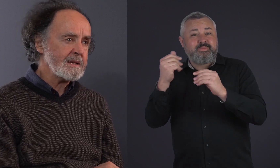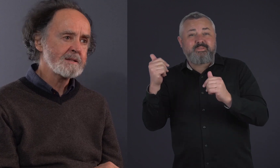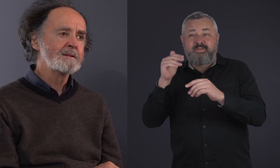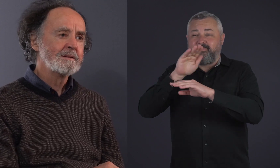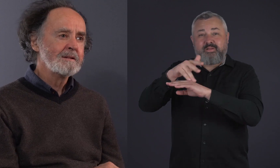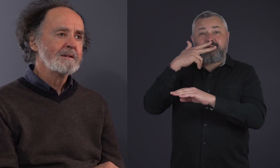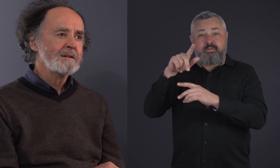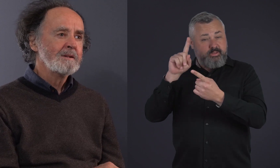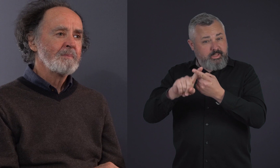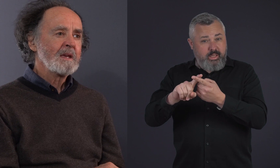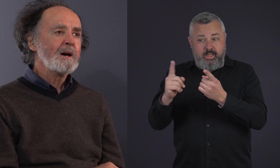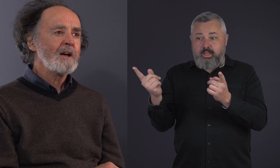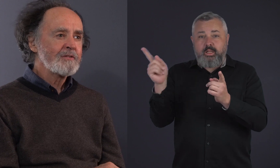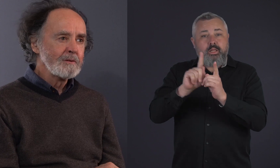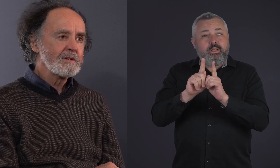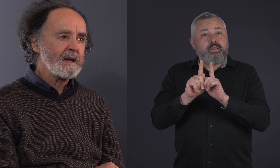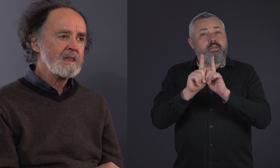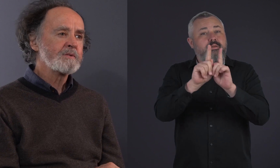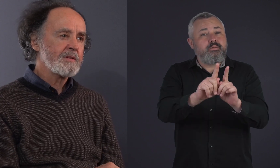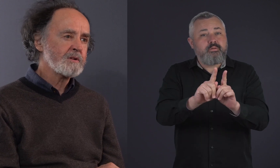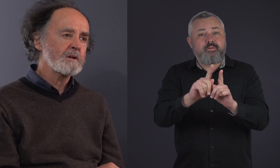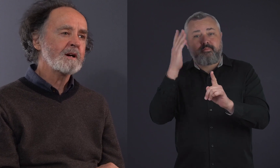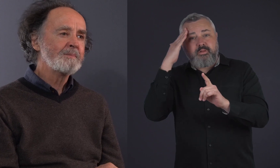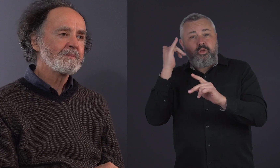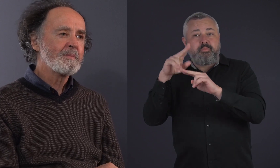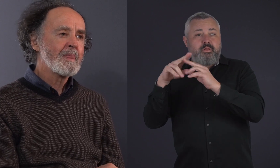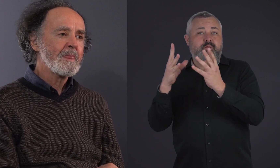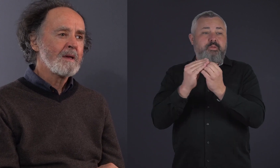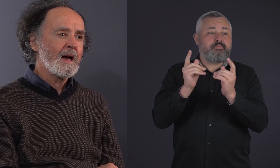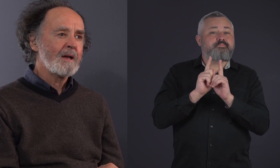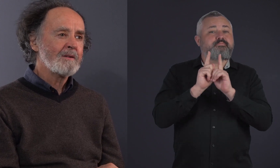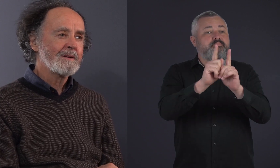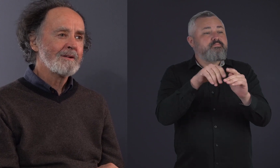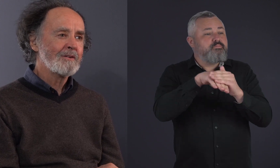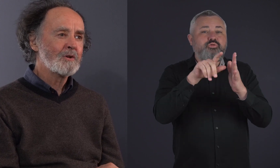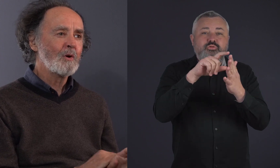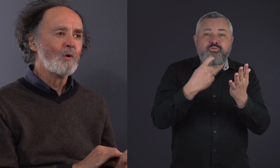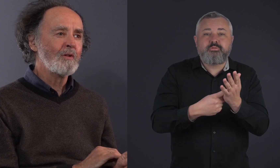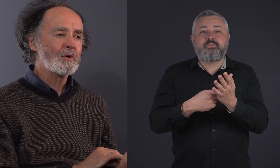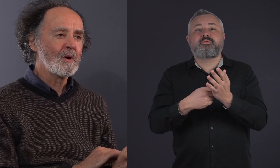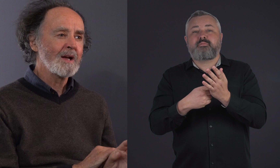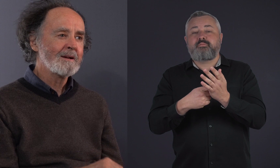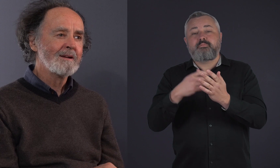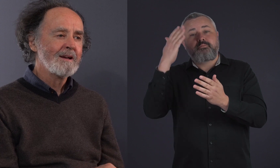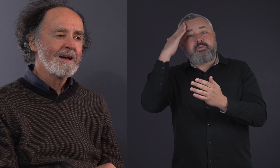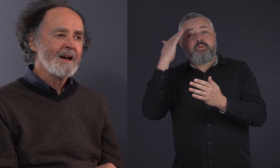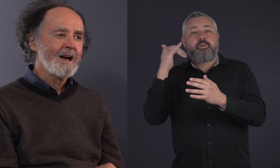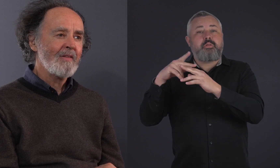80s, are still taking them to the doctor and doing all the talking and